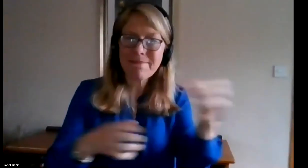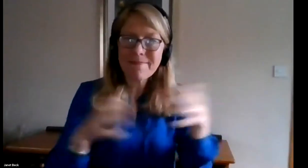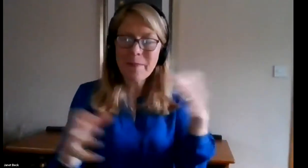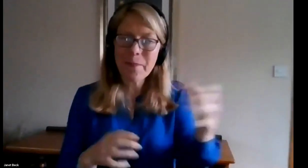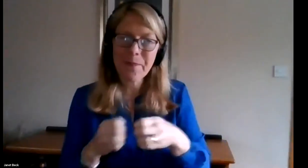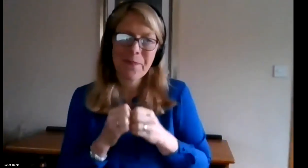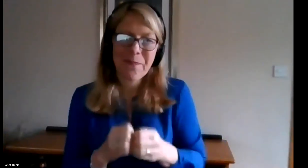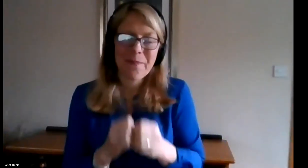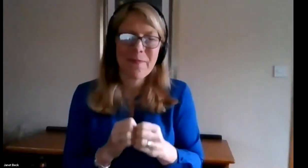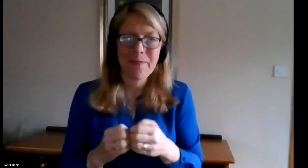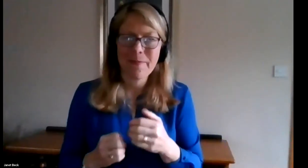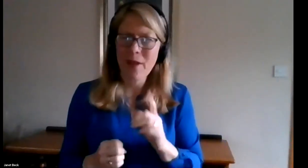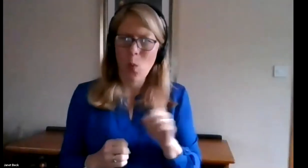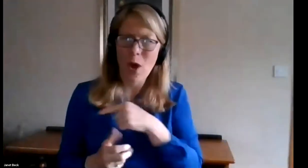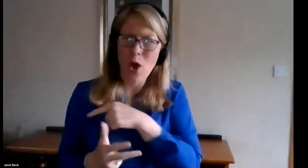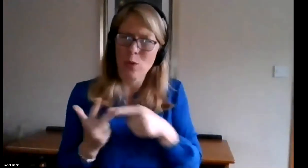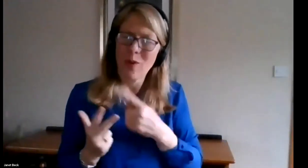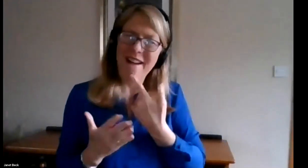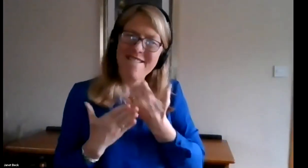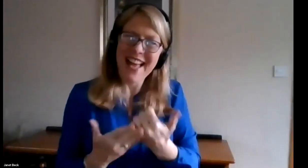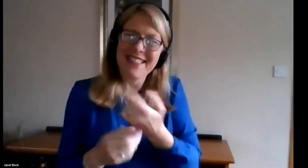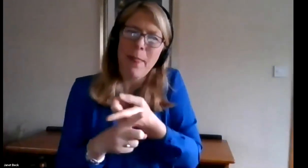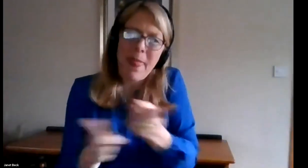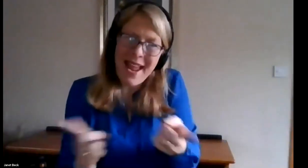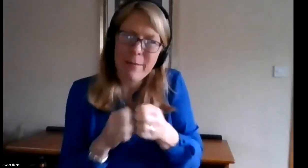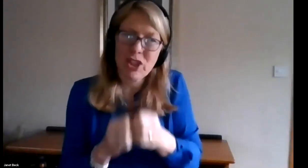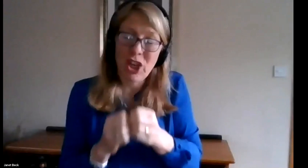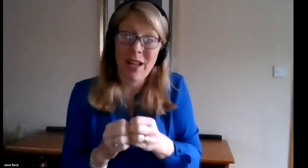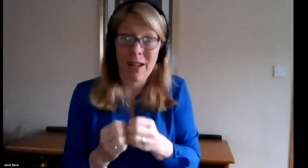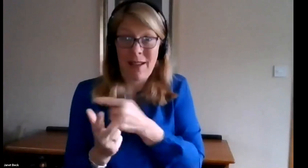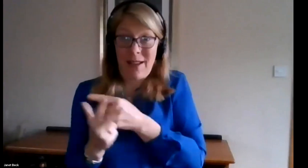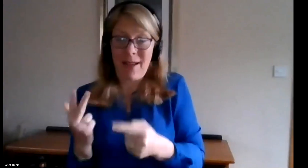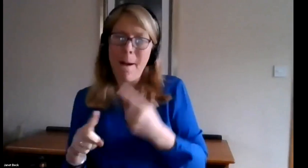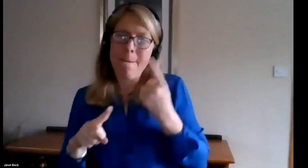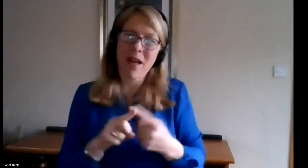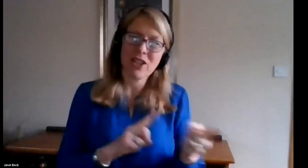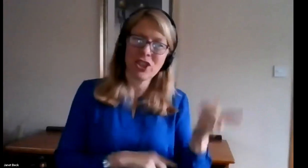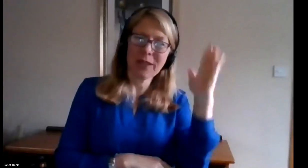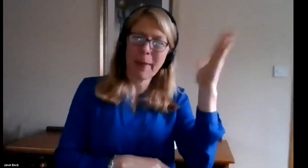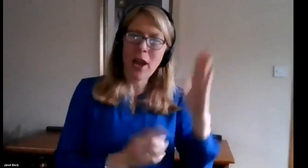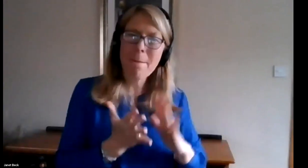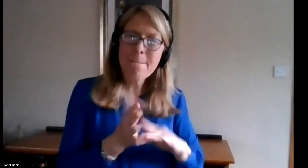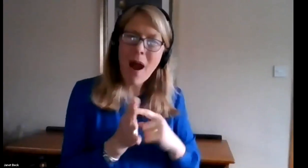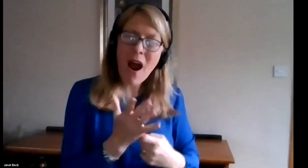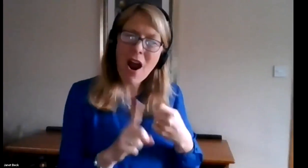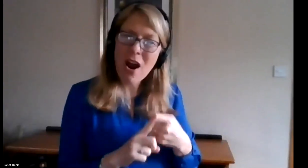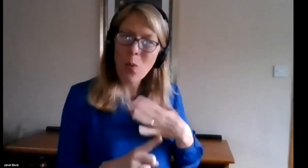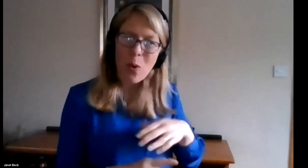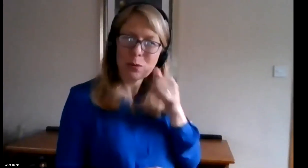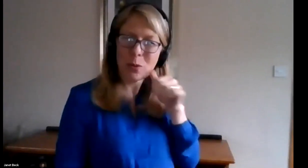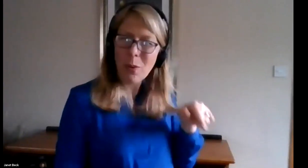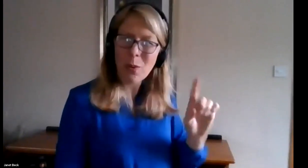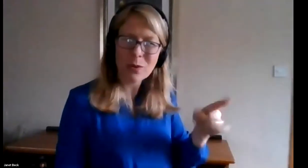expand this question not only to our panelists, but also to Mark. Curious to know his opinion on the